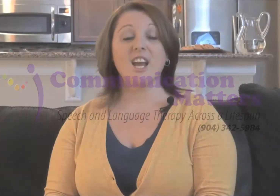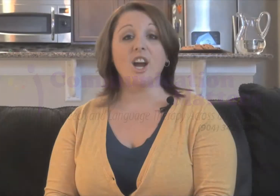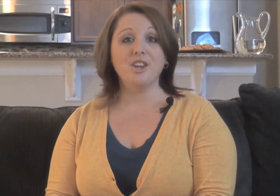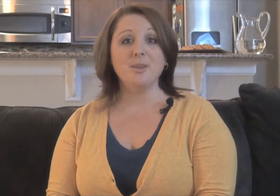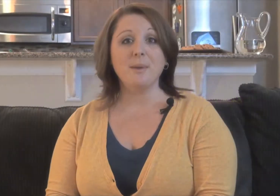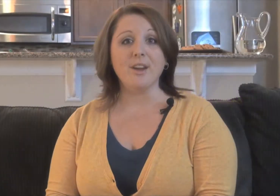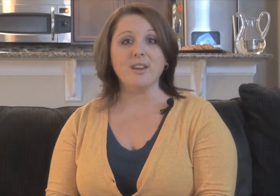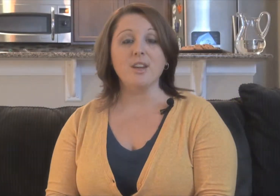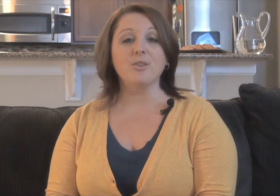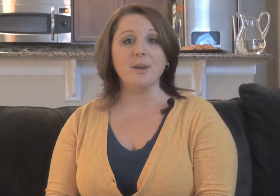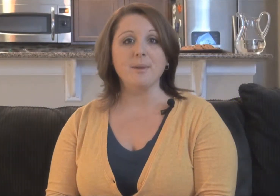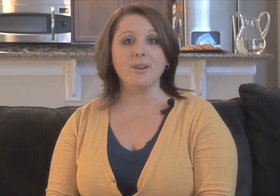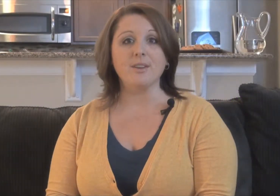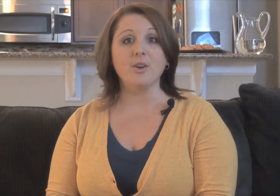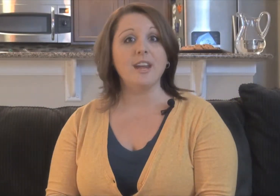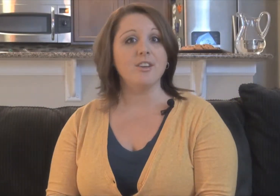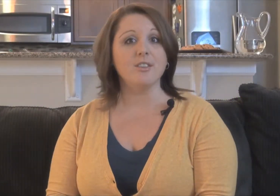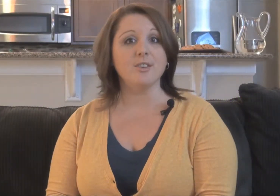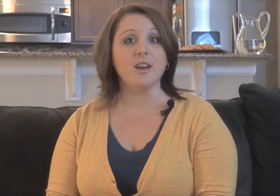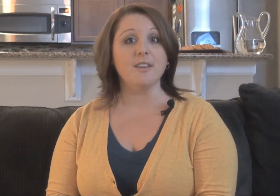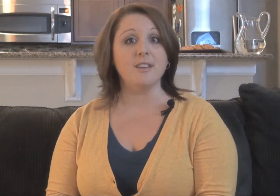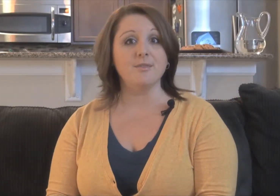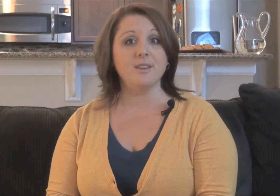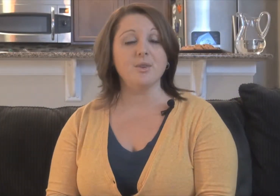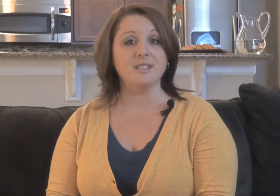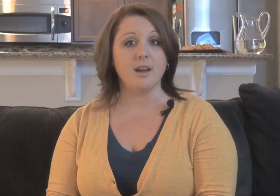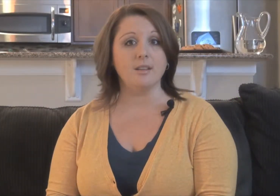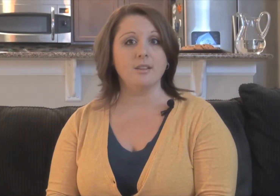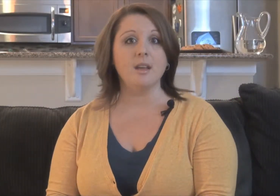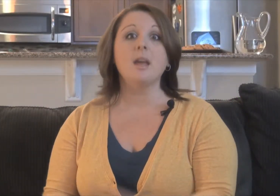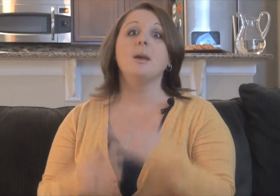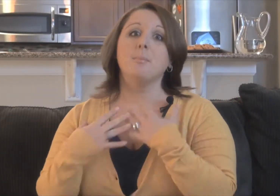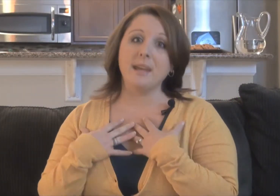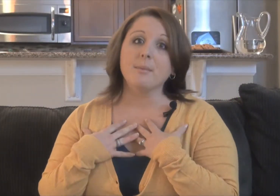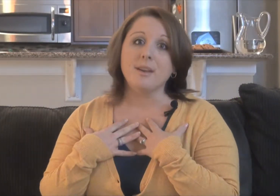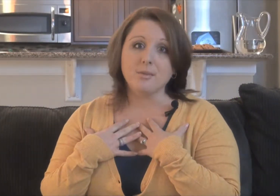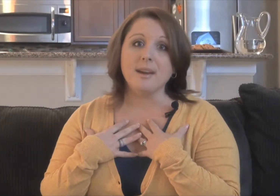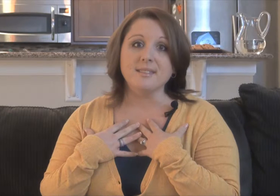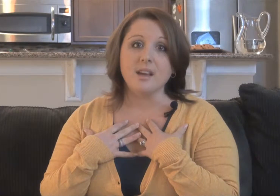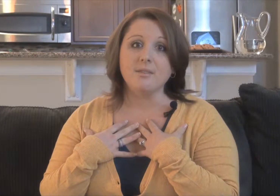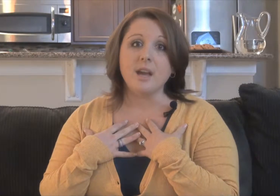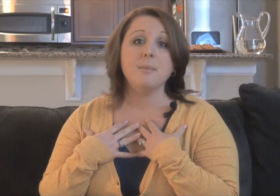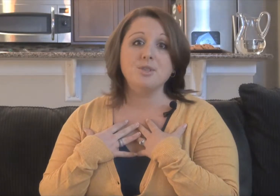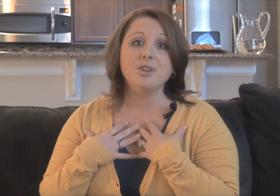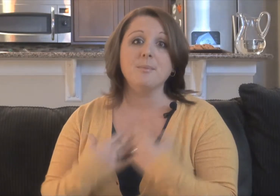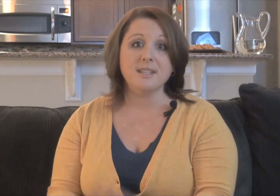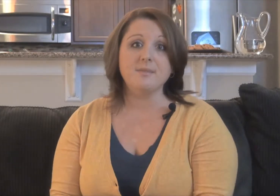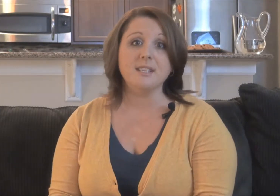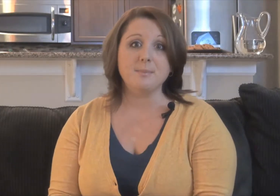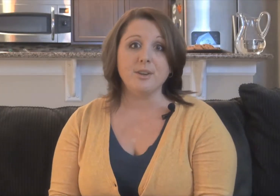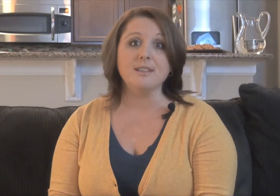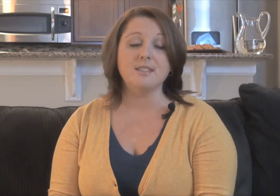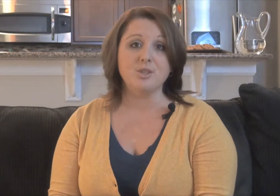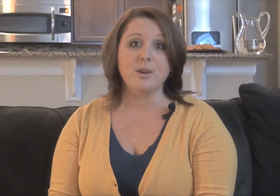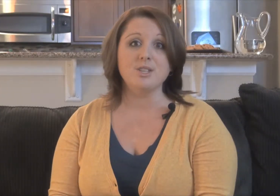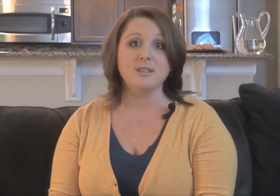Are you the parent, grandparent, or caregiver of an infant or a toddler? Being a mother myself, I'm sure you must have experienced situations